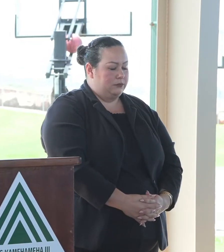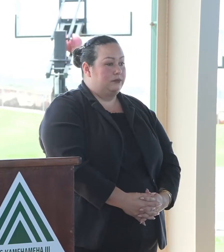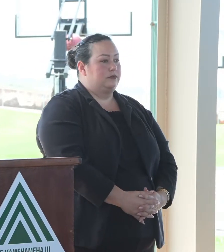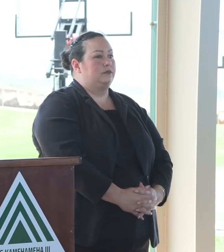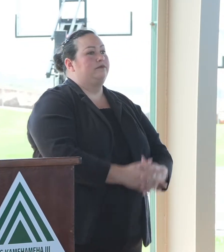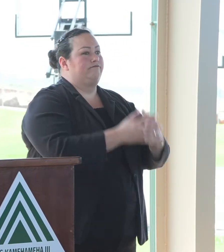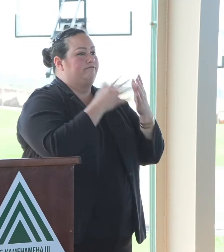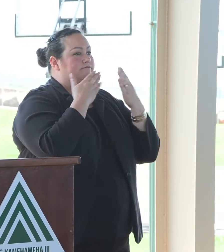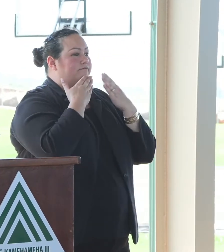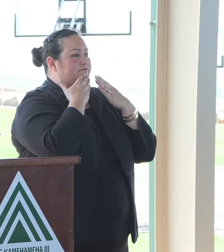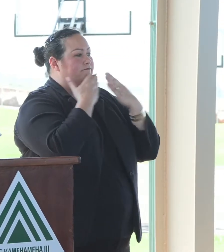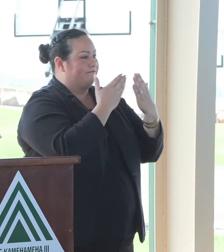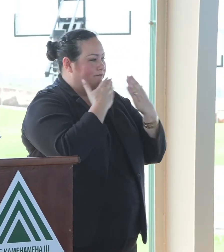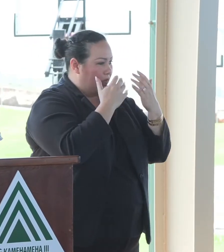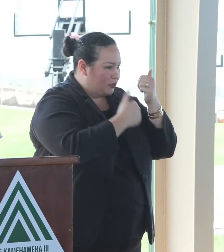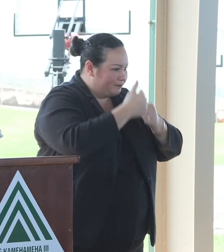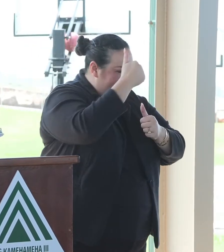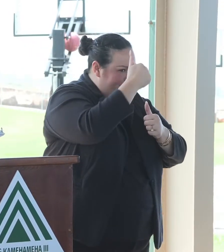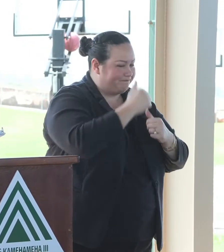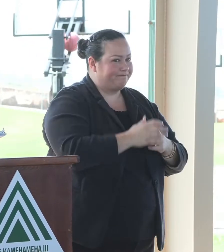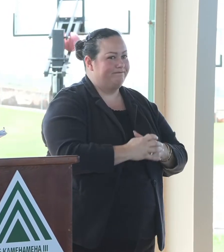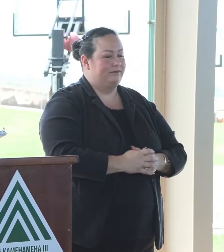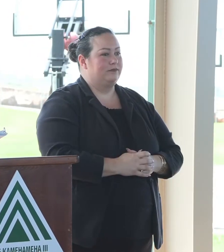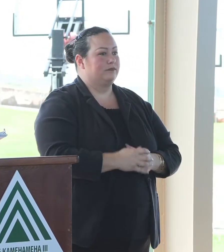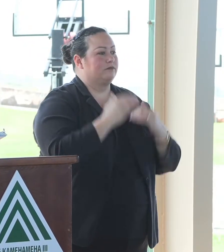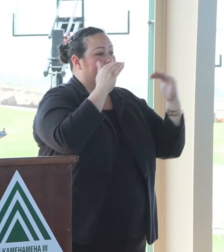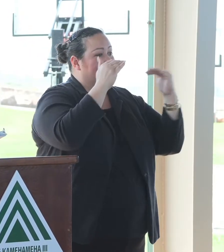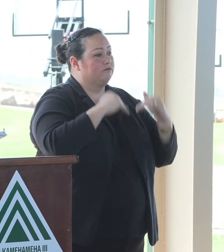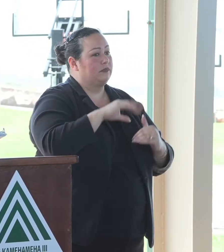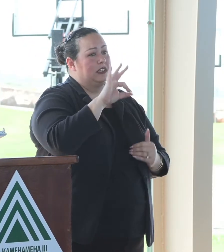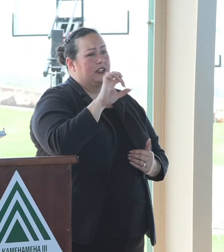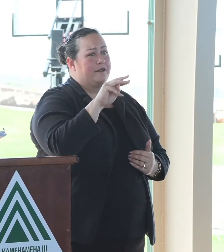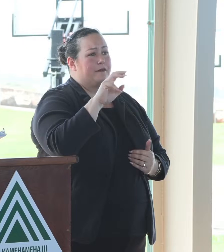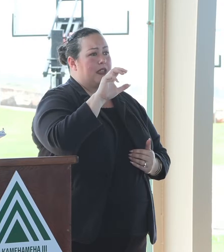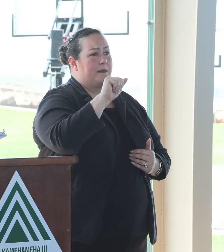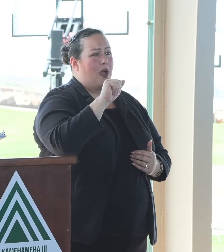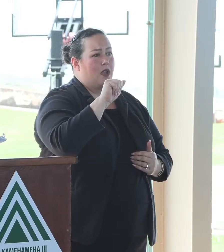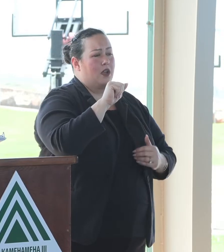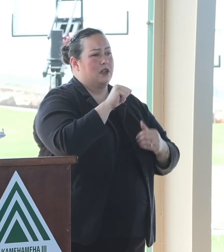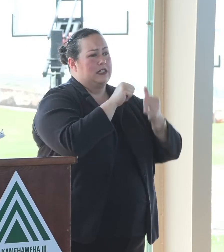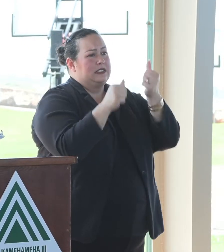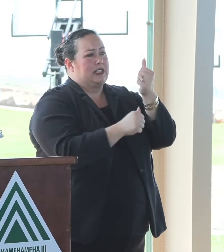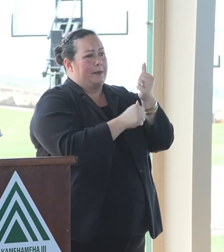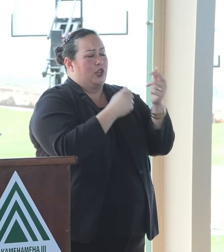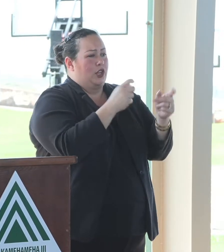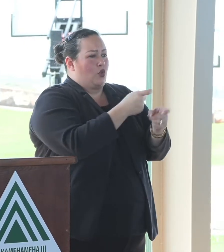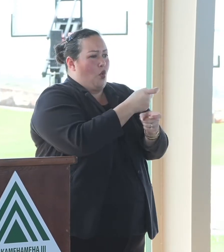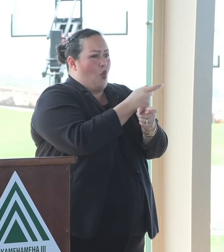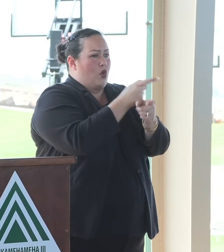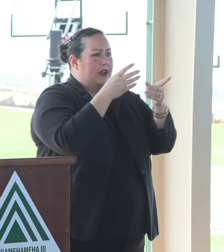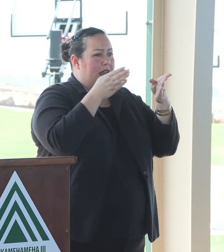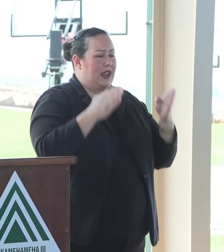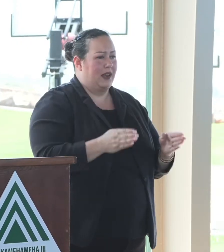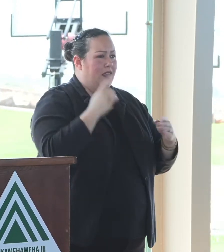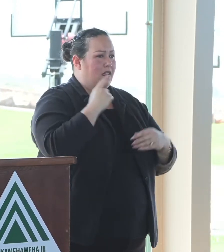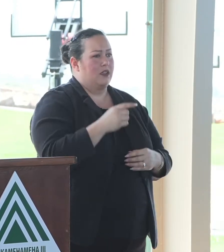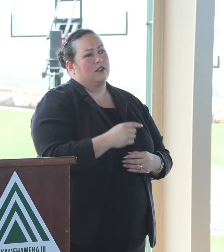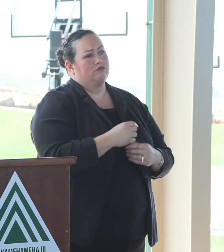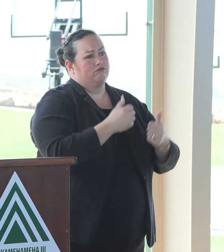Mahalo, Superintendent. Next, we have Curtis Brown, who is the Deputy Federal Coordinating Officer for